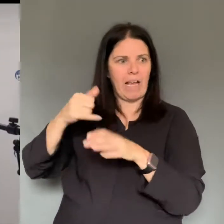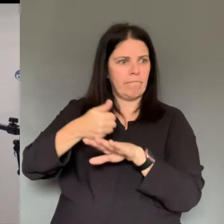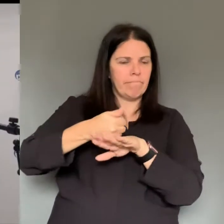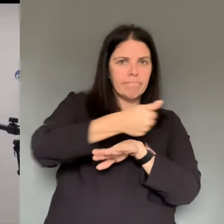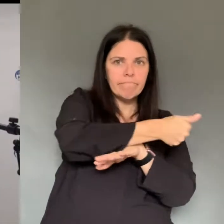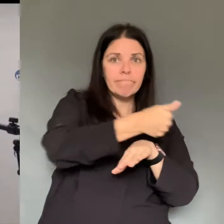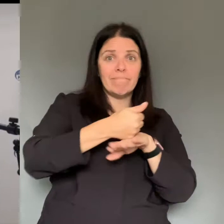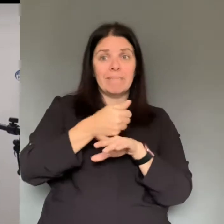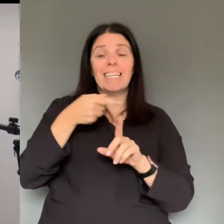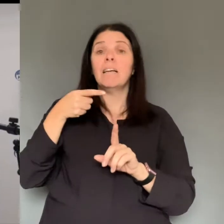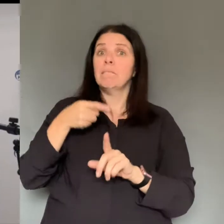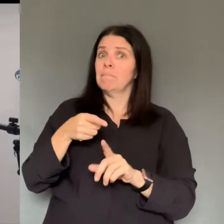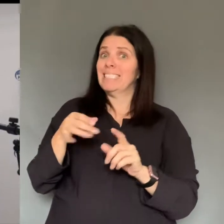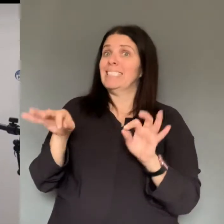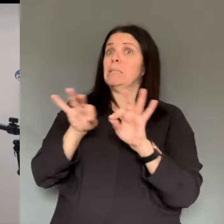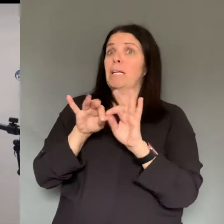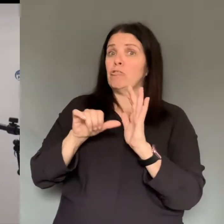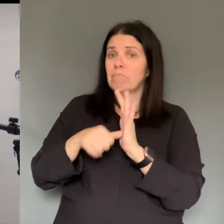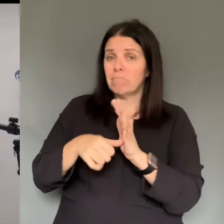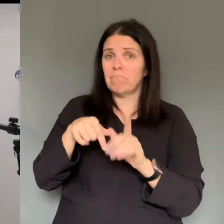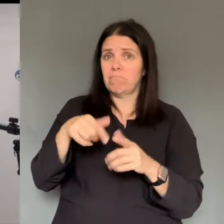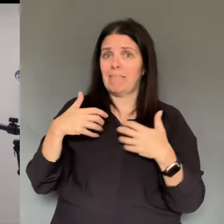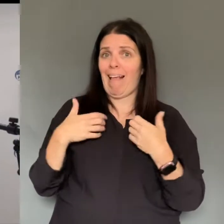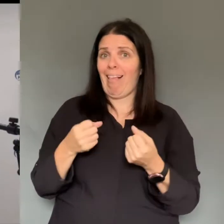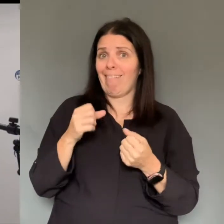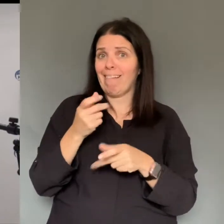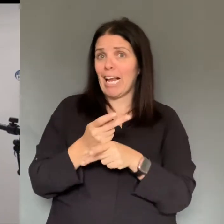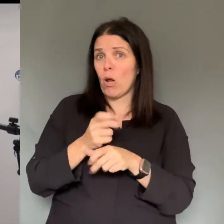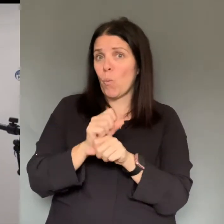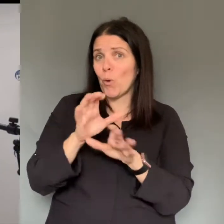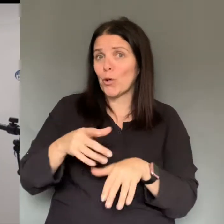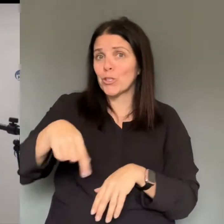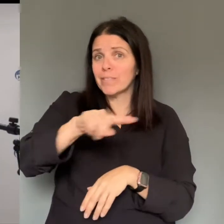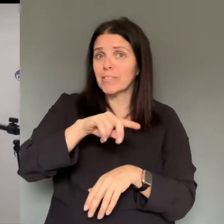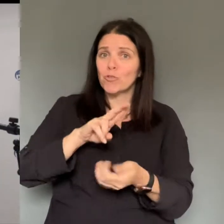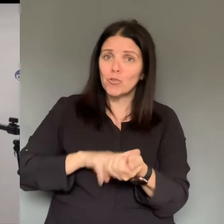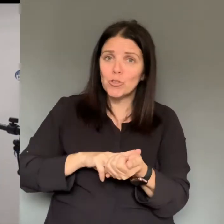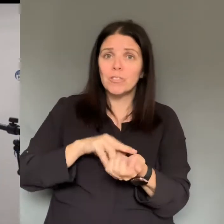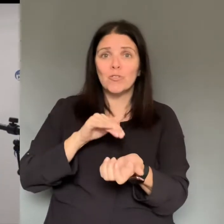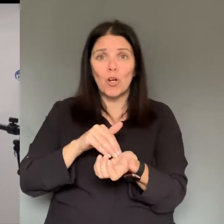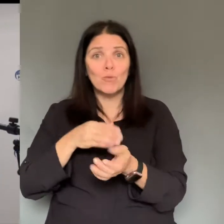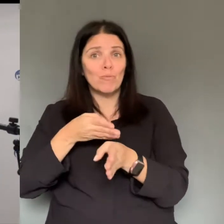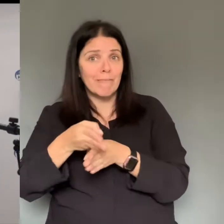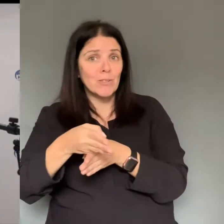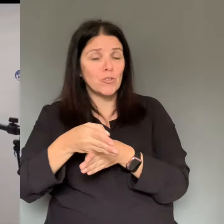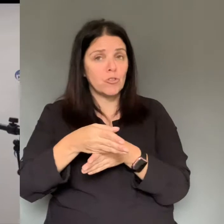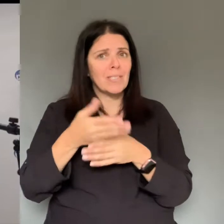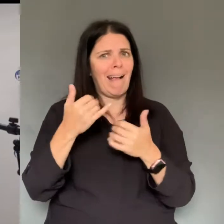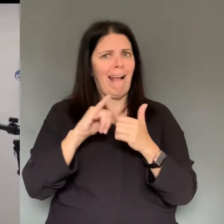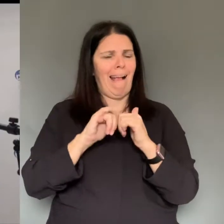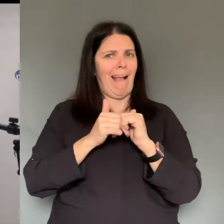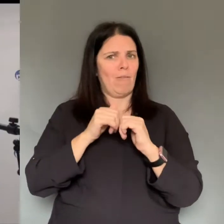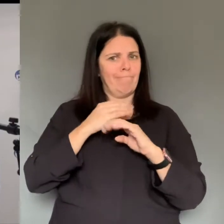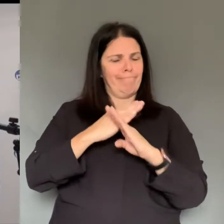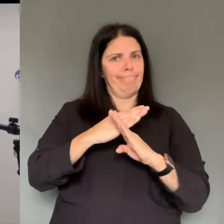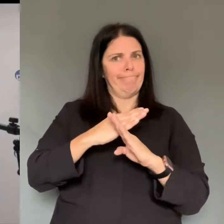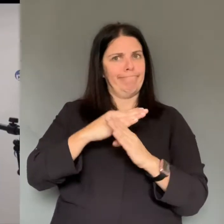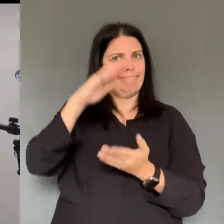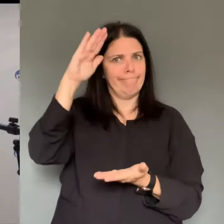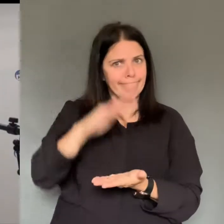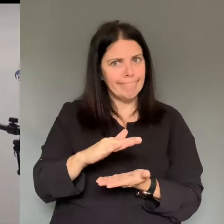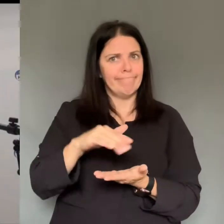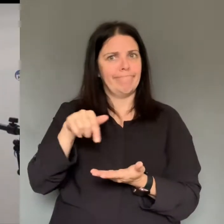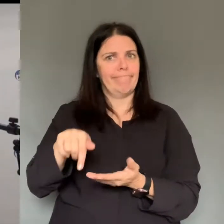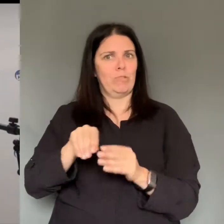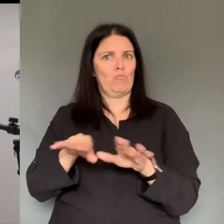cross-border issues related to essential travel and in particular healthcare workers to limit the spread of COVID-19 in our community. Thank